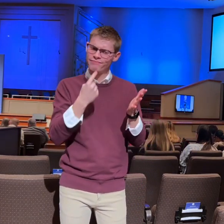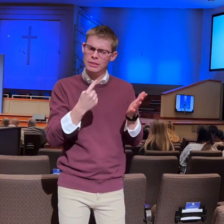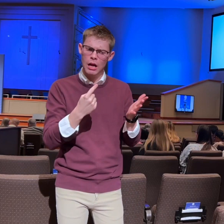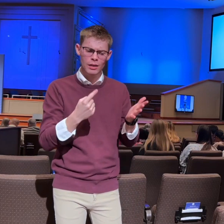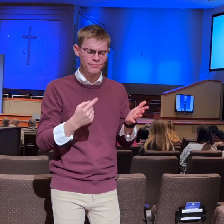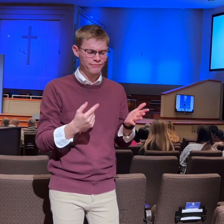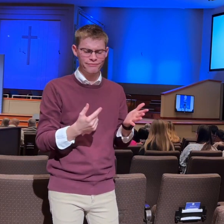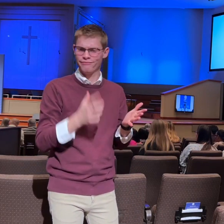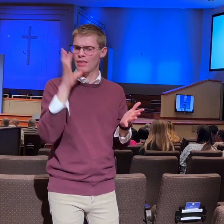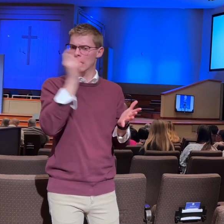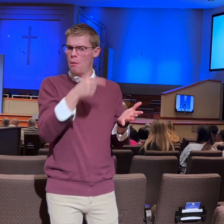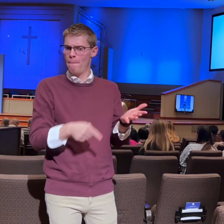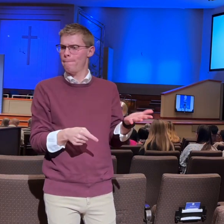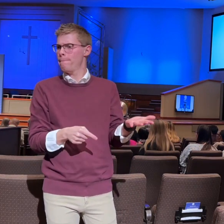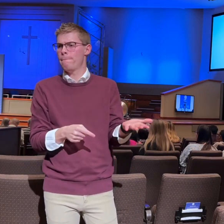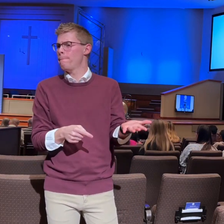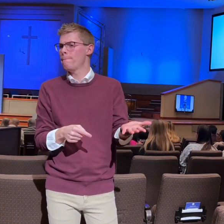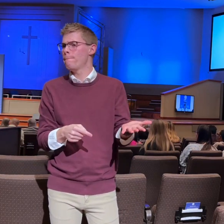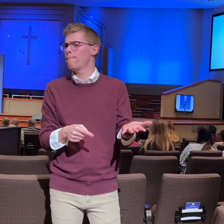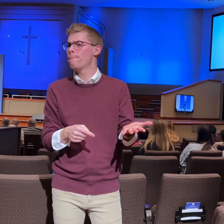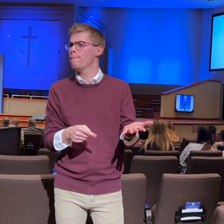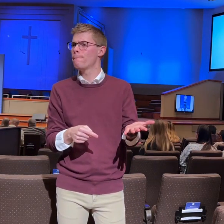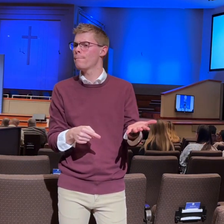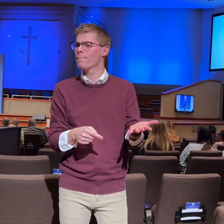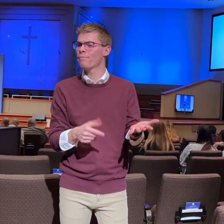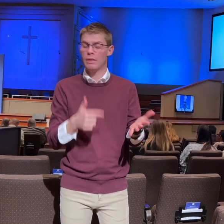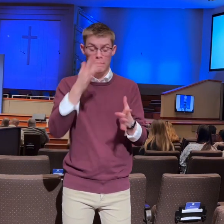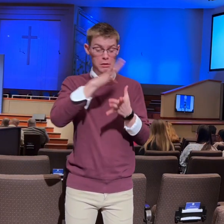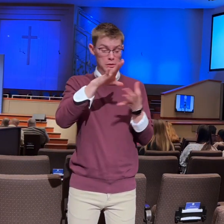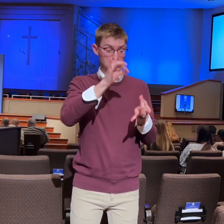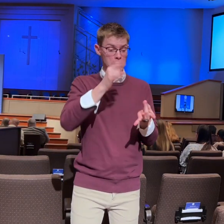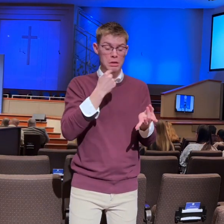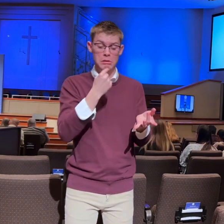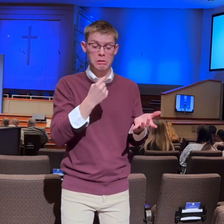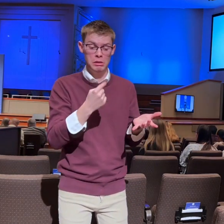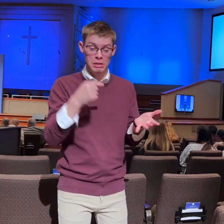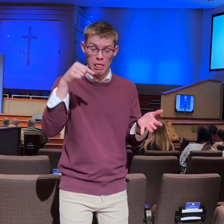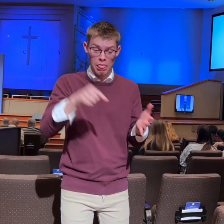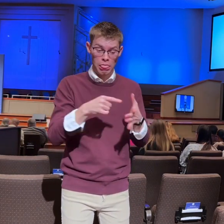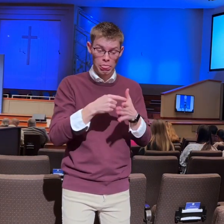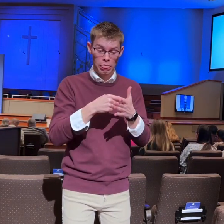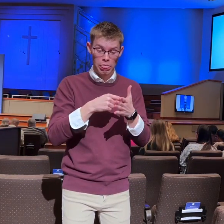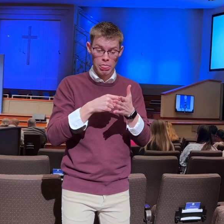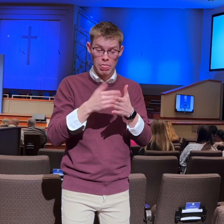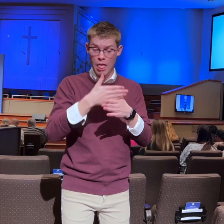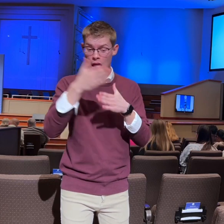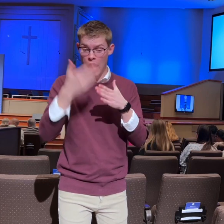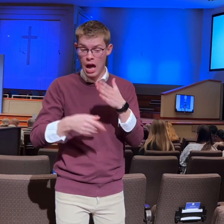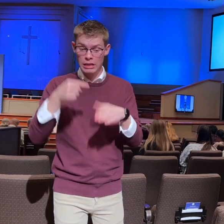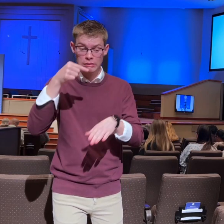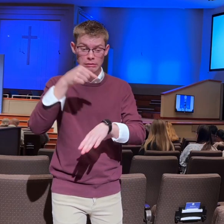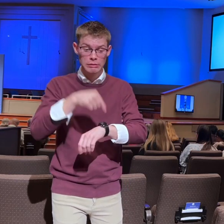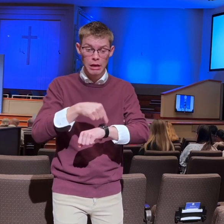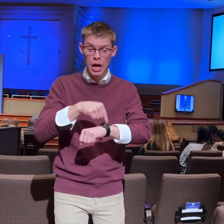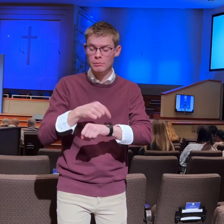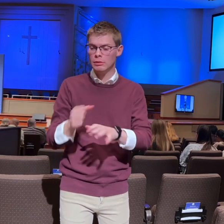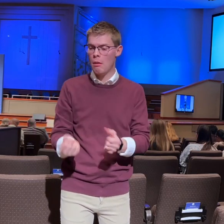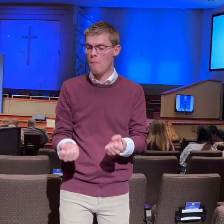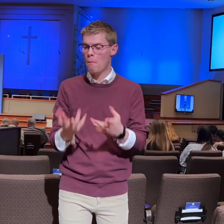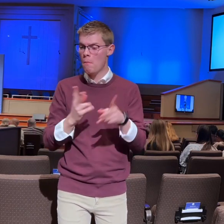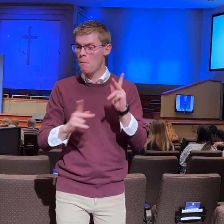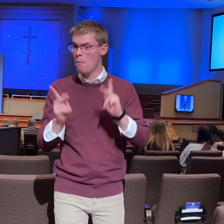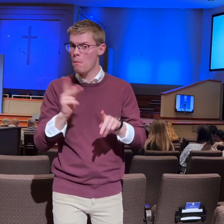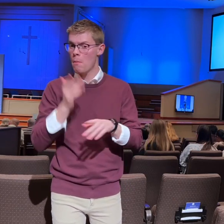this. The Spirit is giving this expressly that in the latter times men shall depart, some shall depart